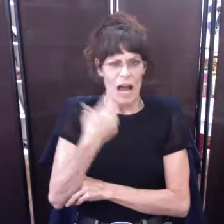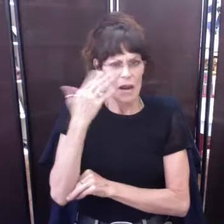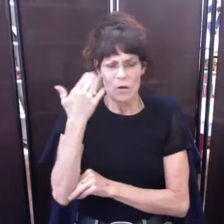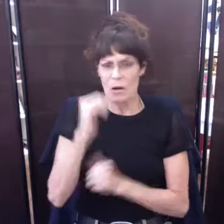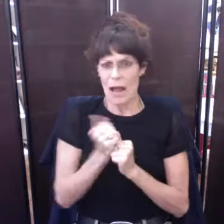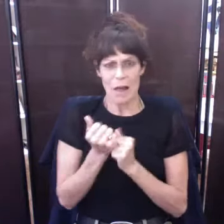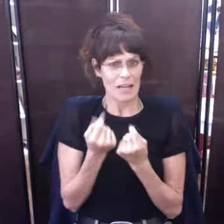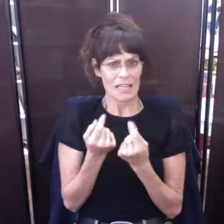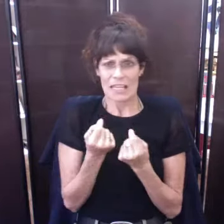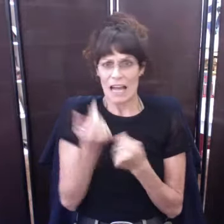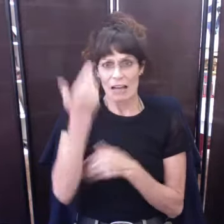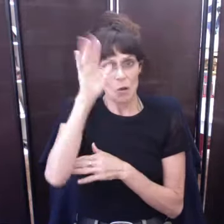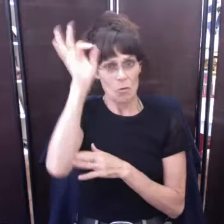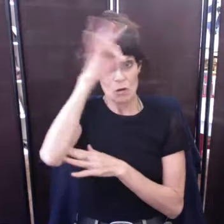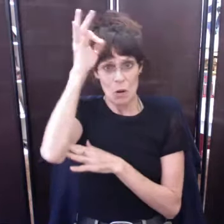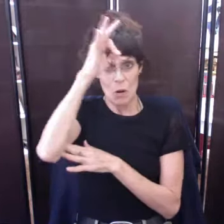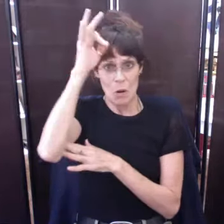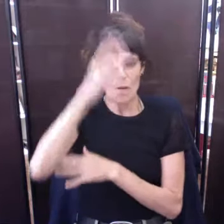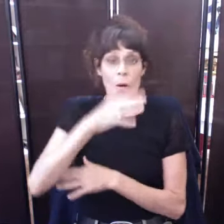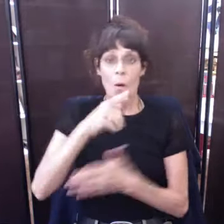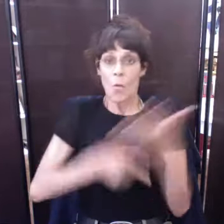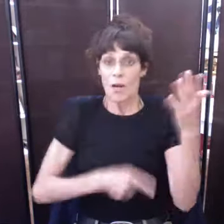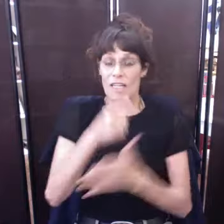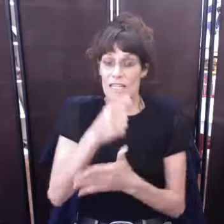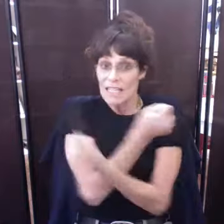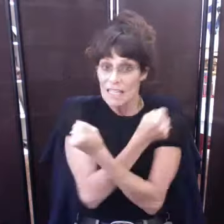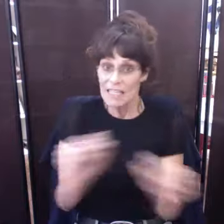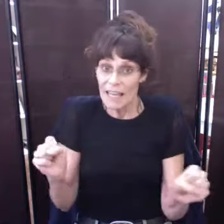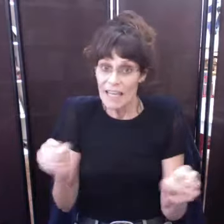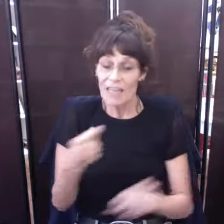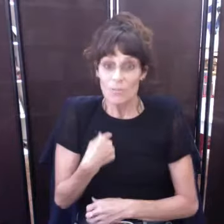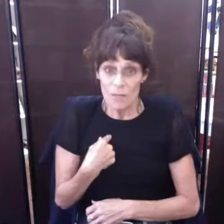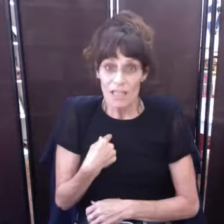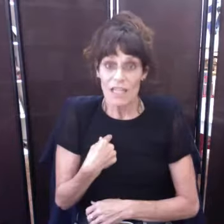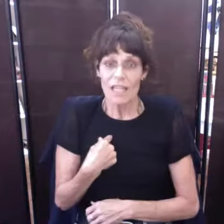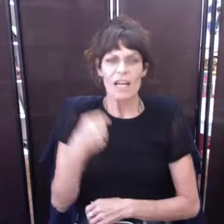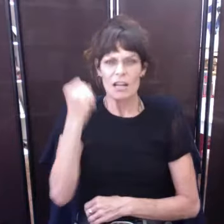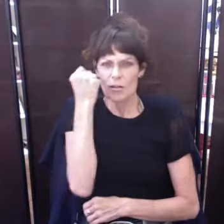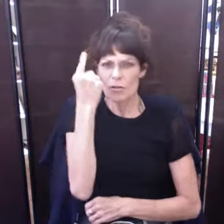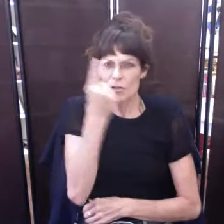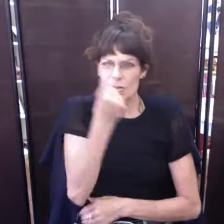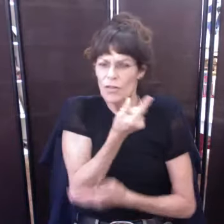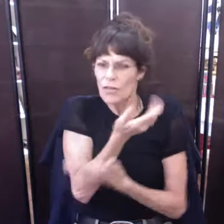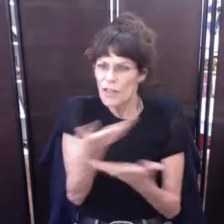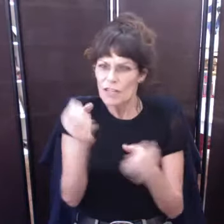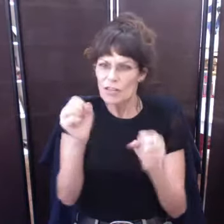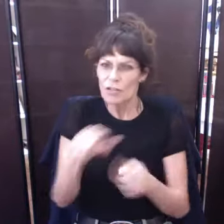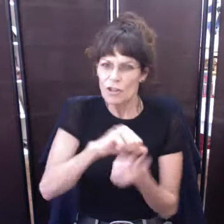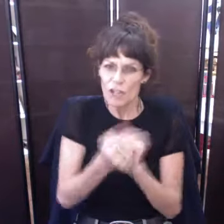know. My saving grace and how I knew that things could be different at some point, 3 blocks away was my